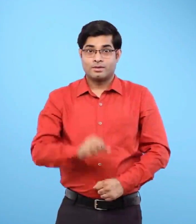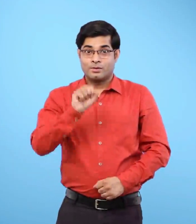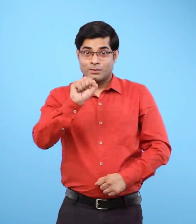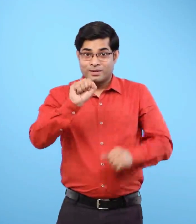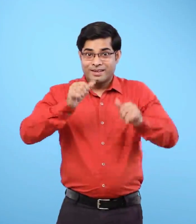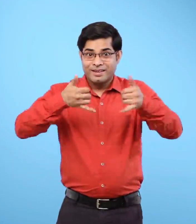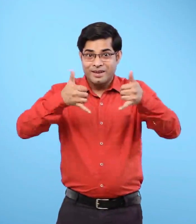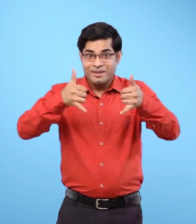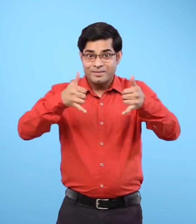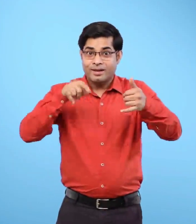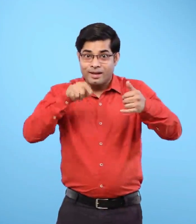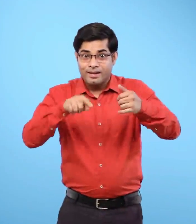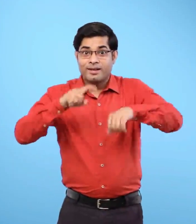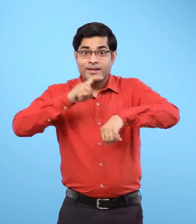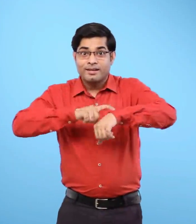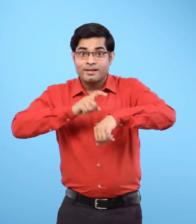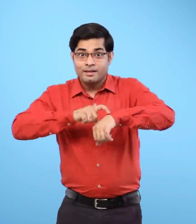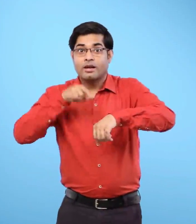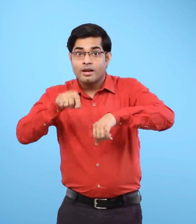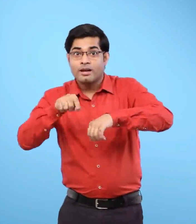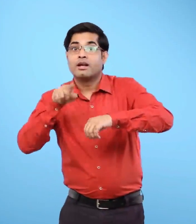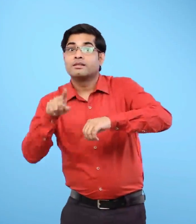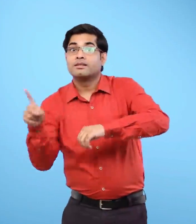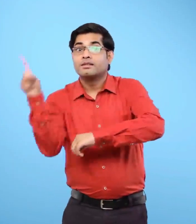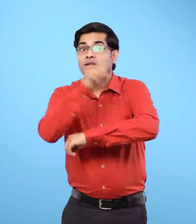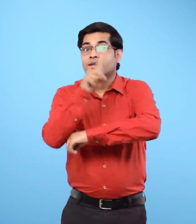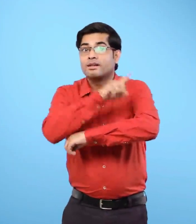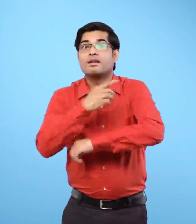On which days do you have a games period?